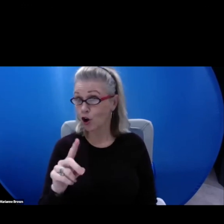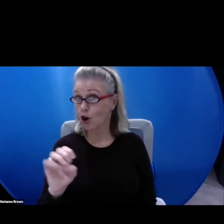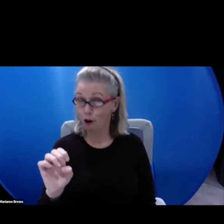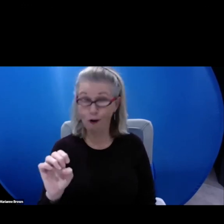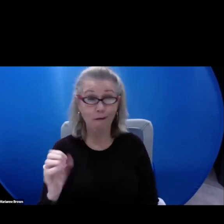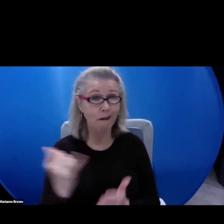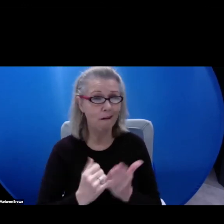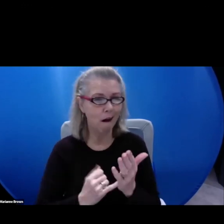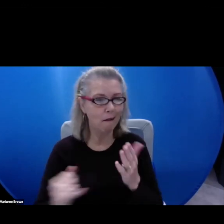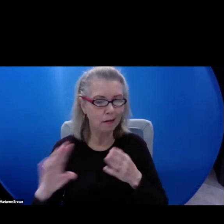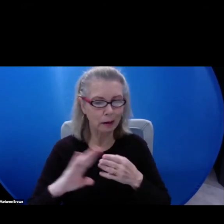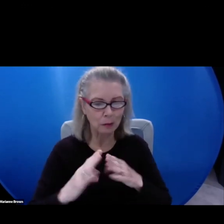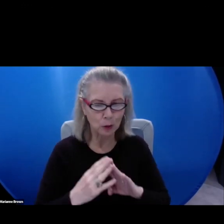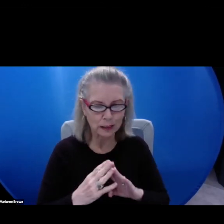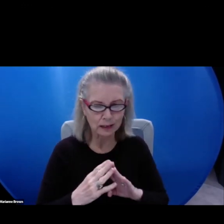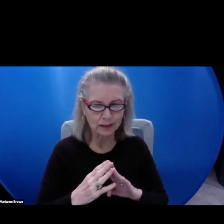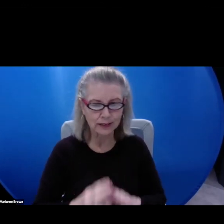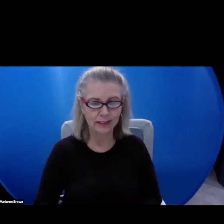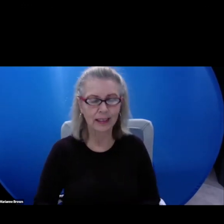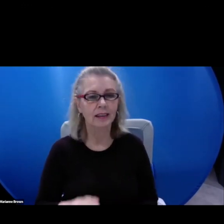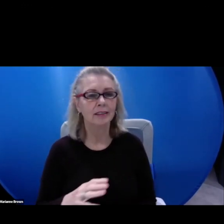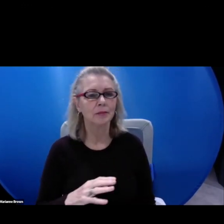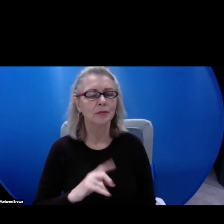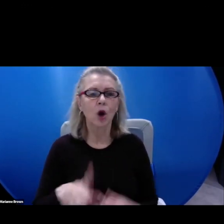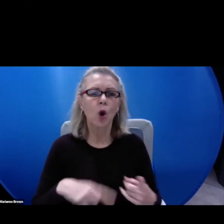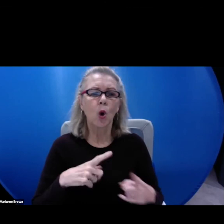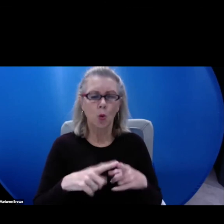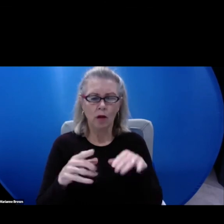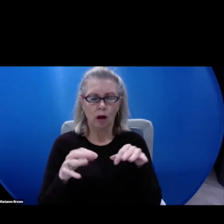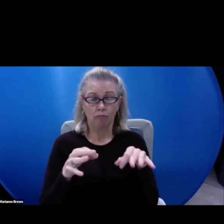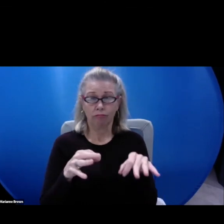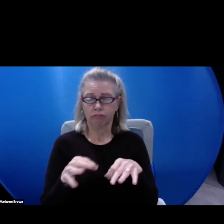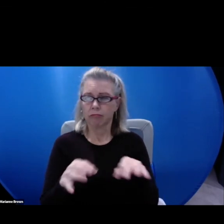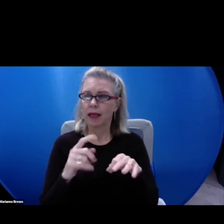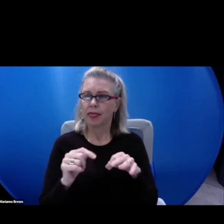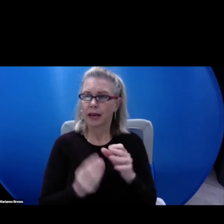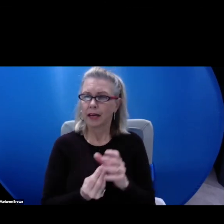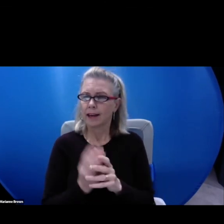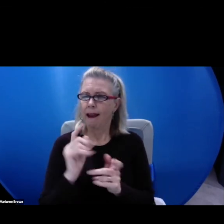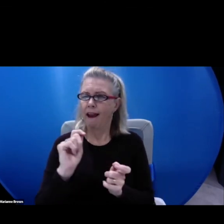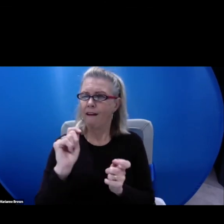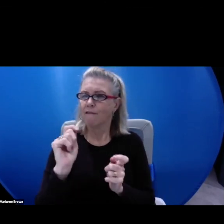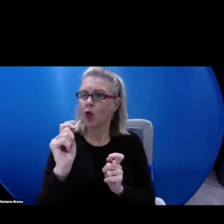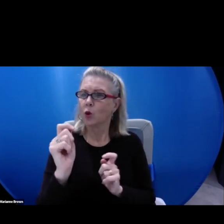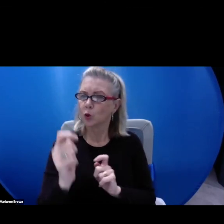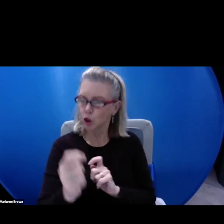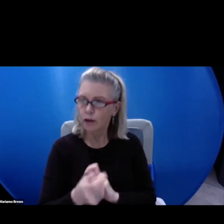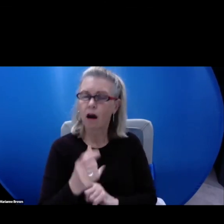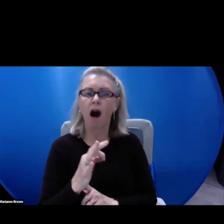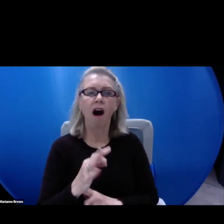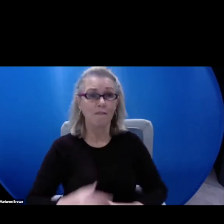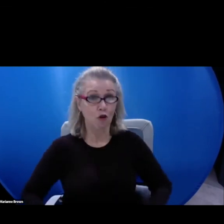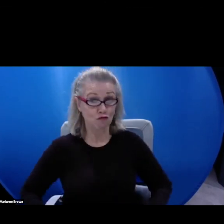communities. When outlining the evolution of residency operation step